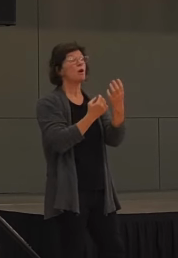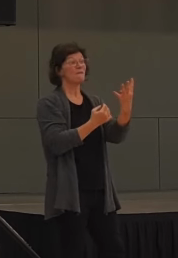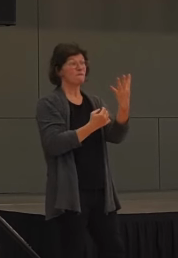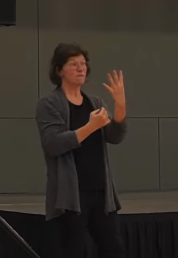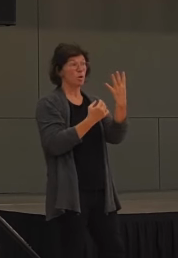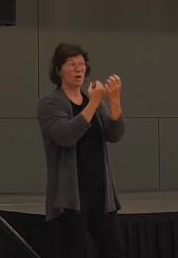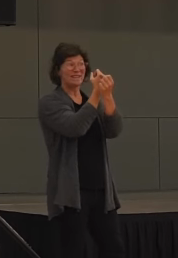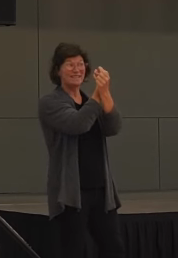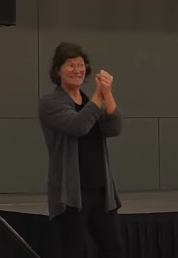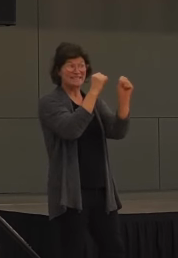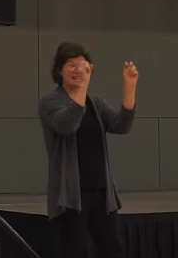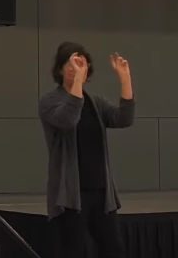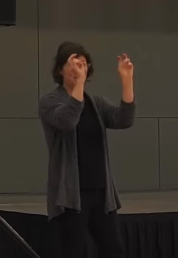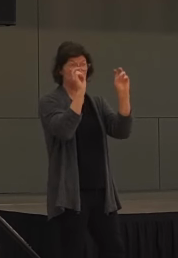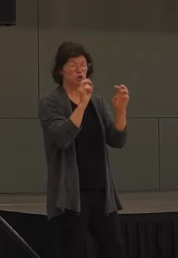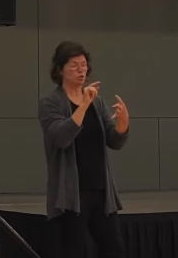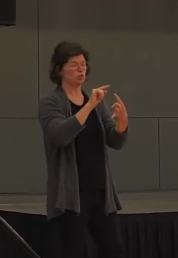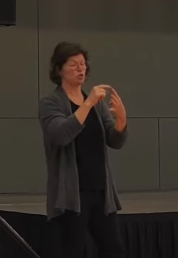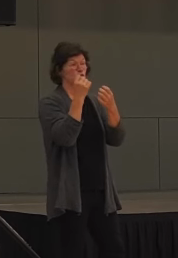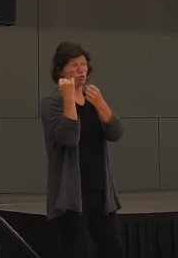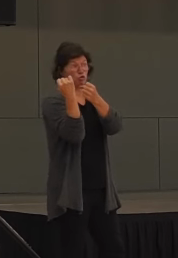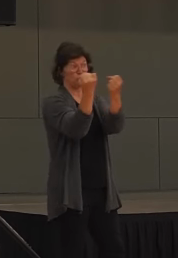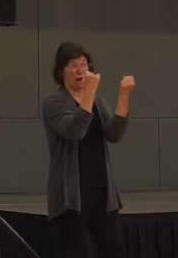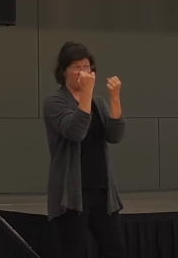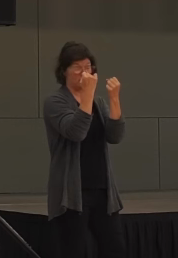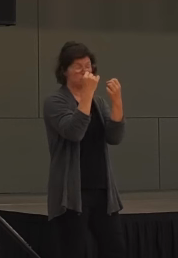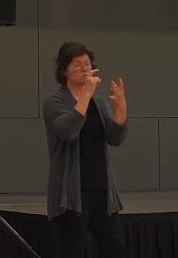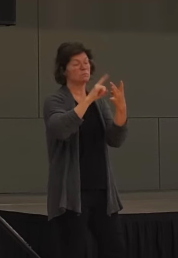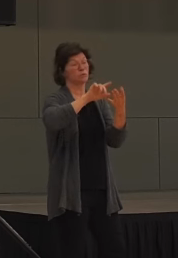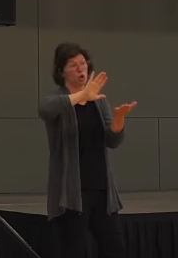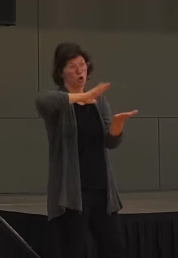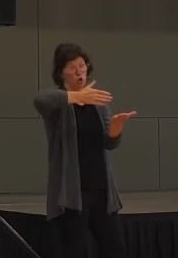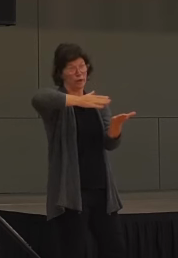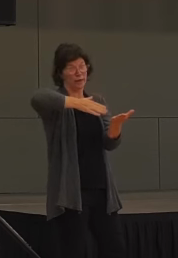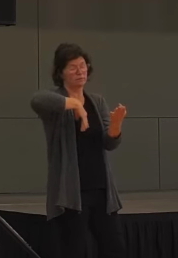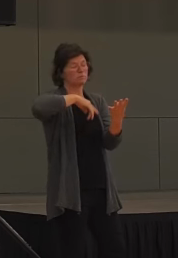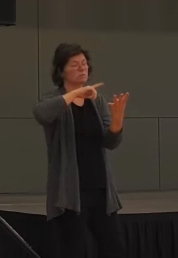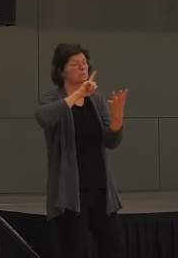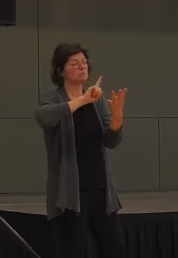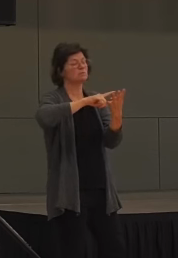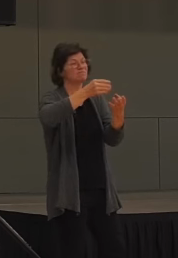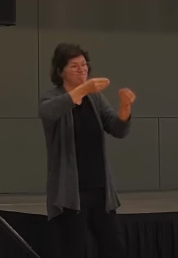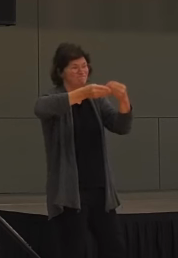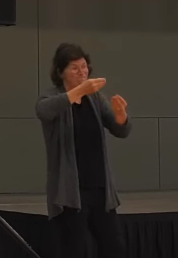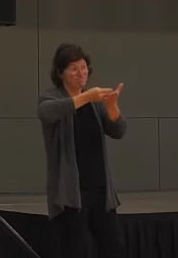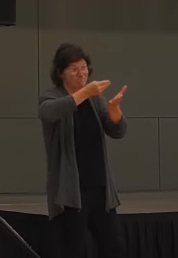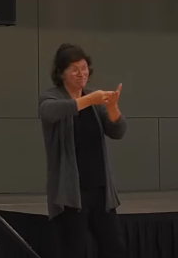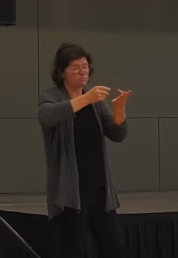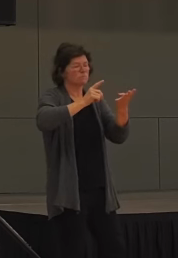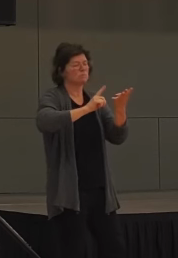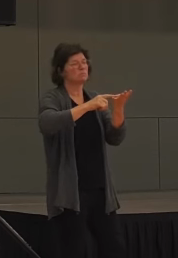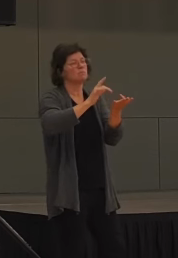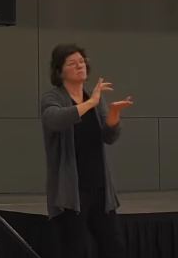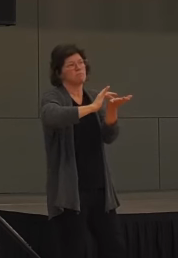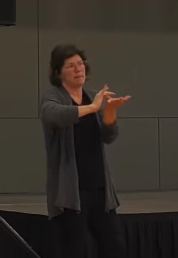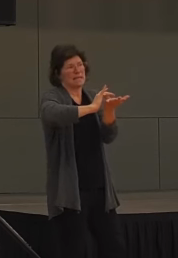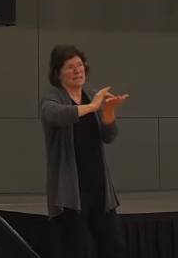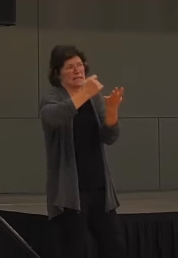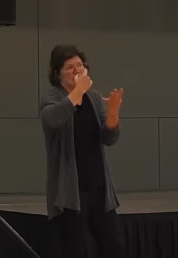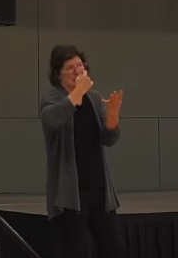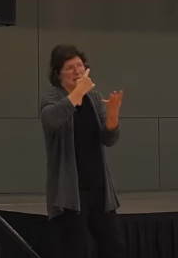safety issues are driving, cooking, money, and